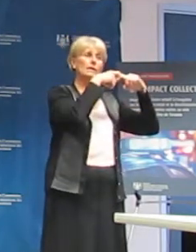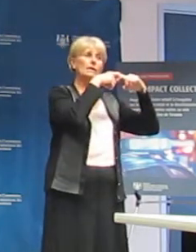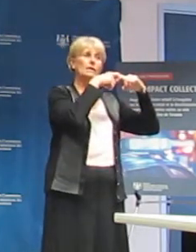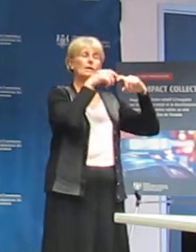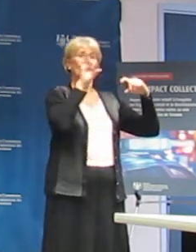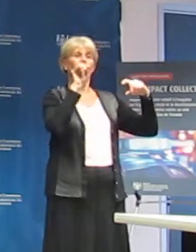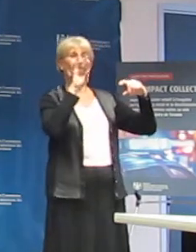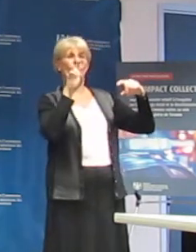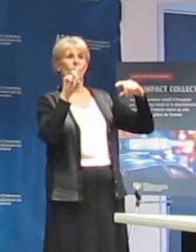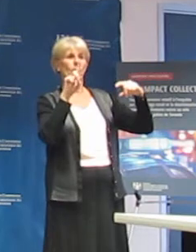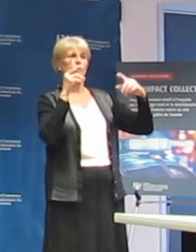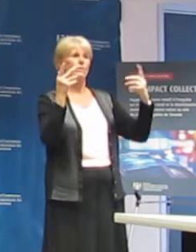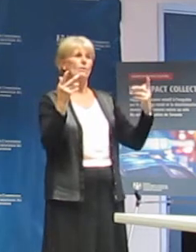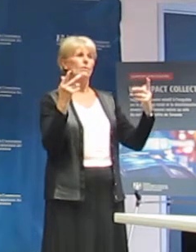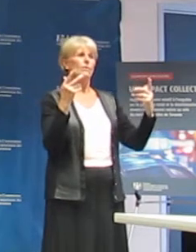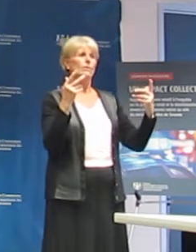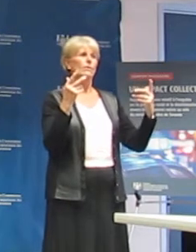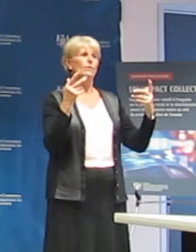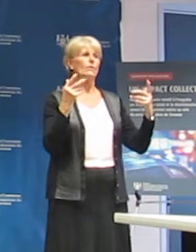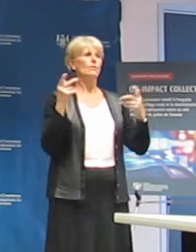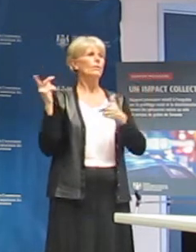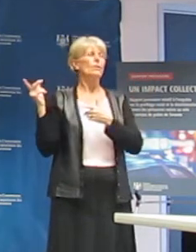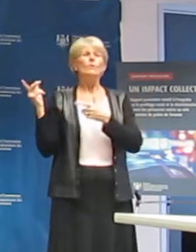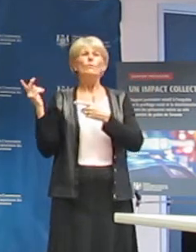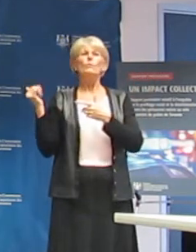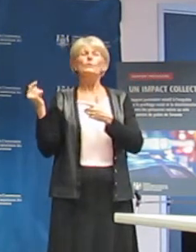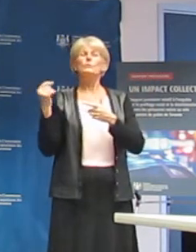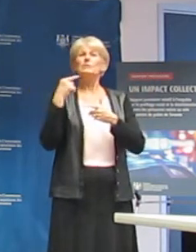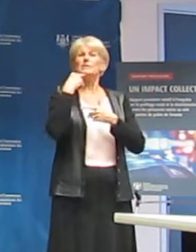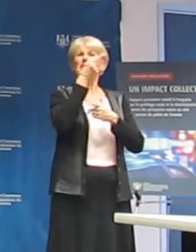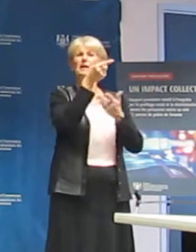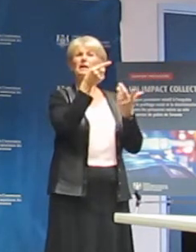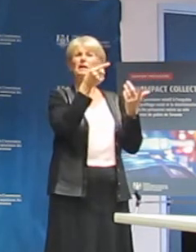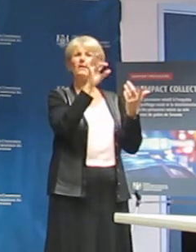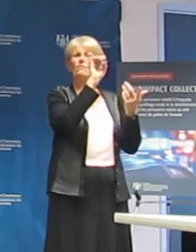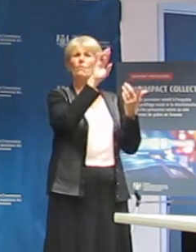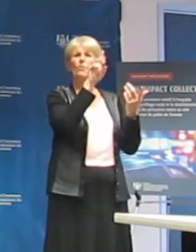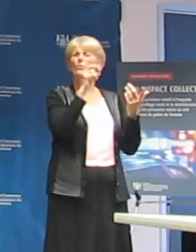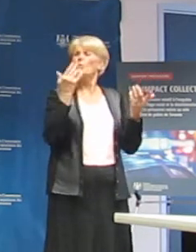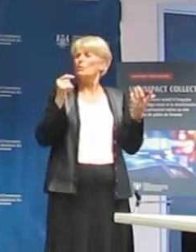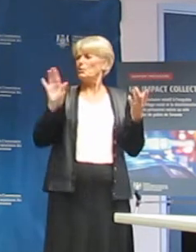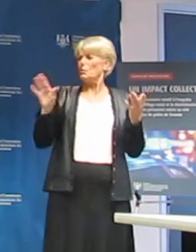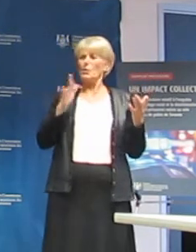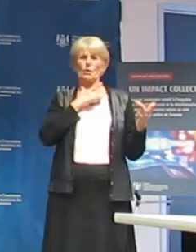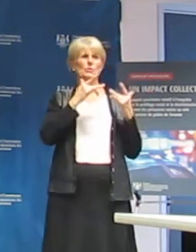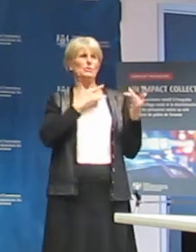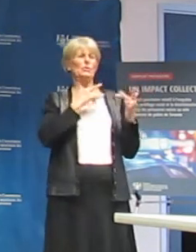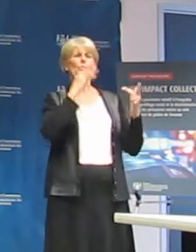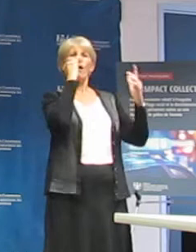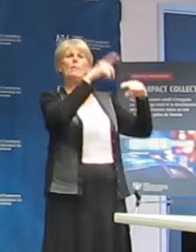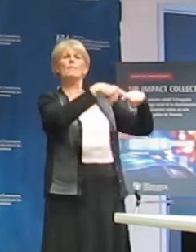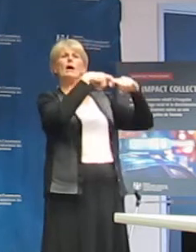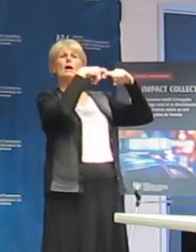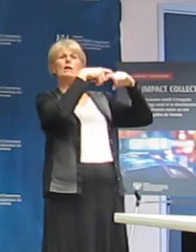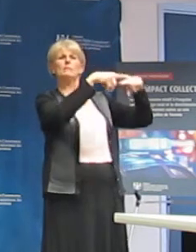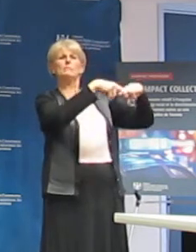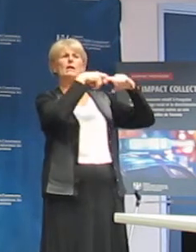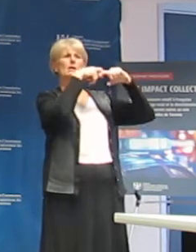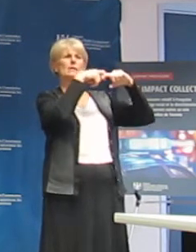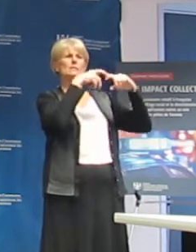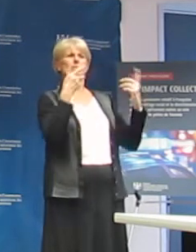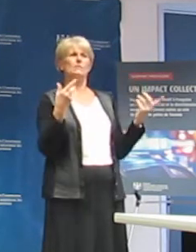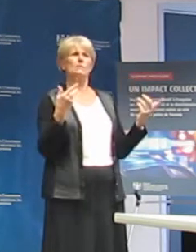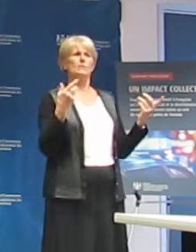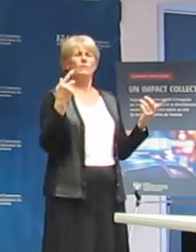Ford government. What is your message to the Ford government over this? And what are your concerns about this being put on pause, about what